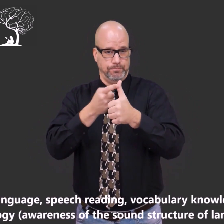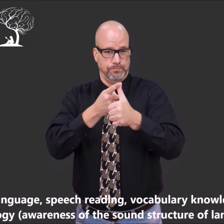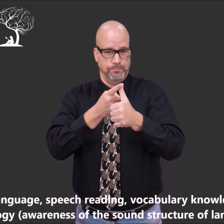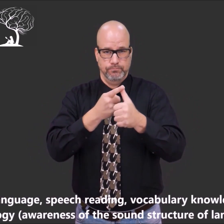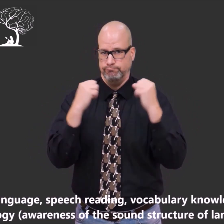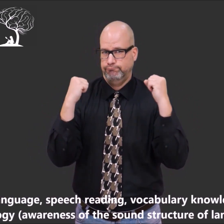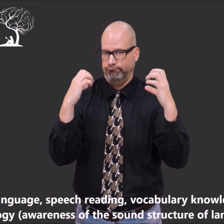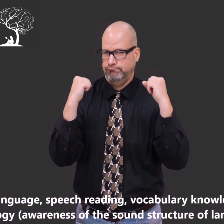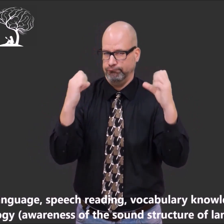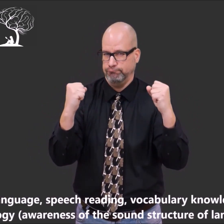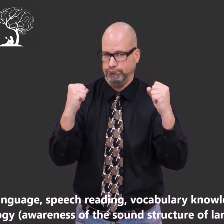sign language,